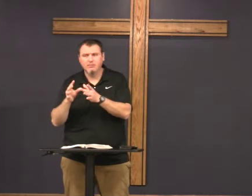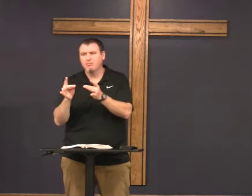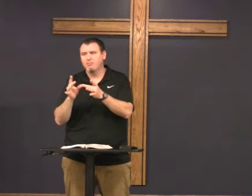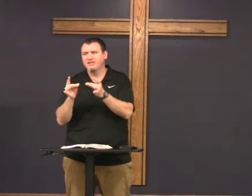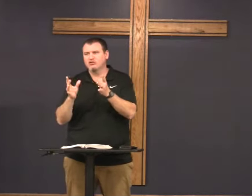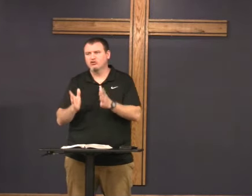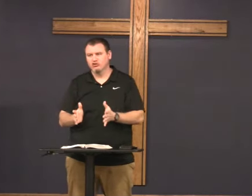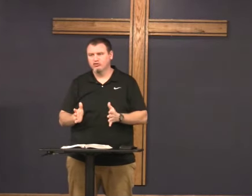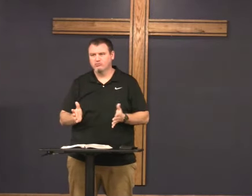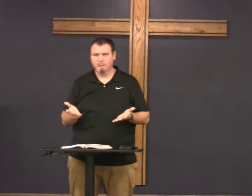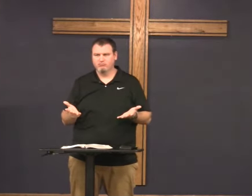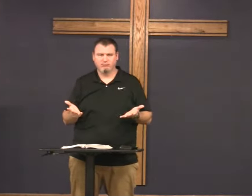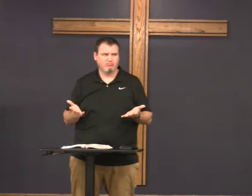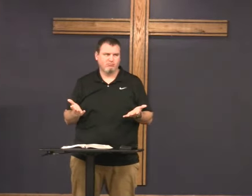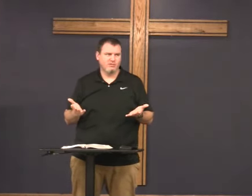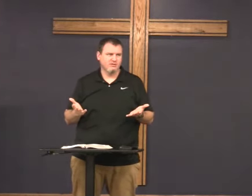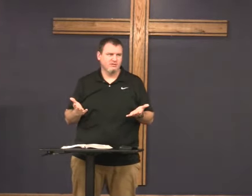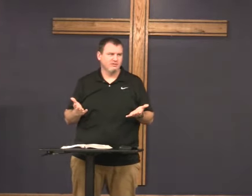angelos means messenger.